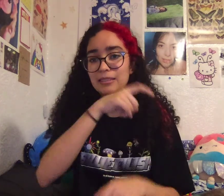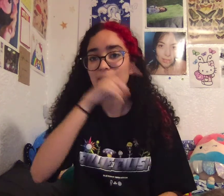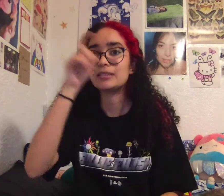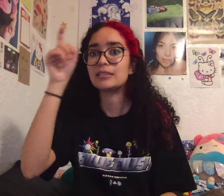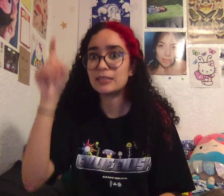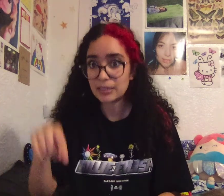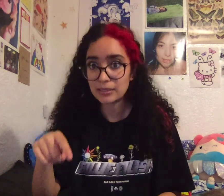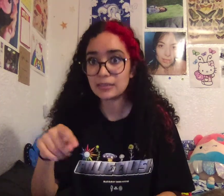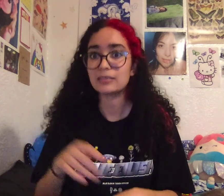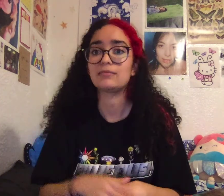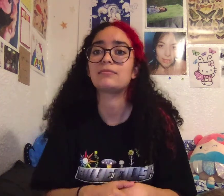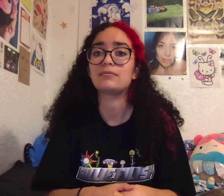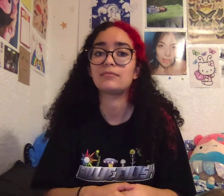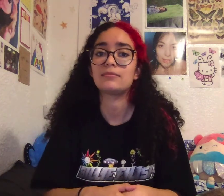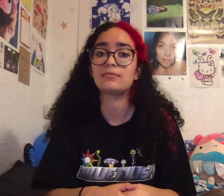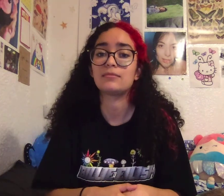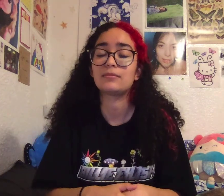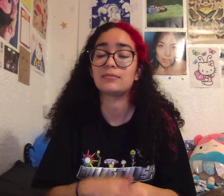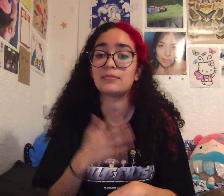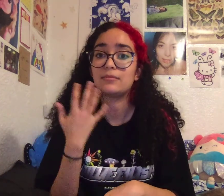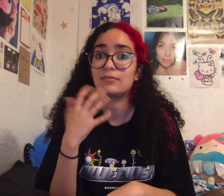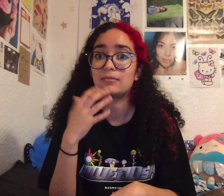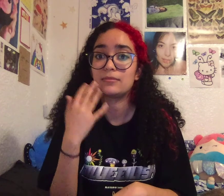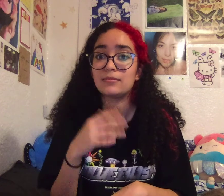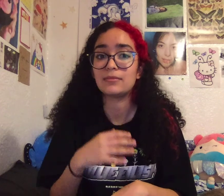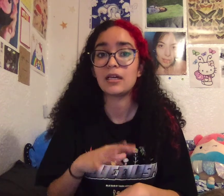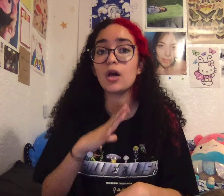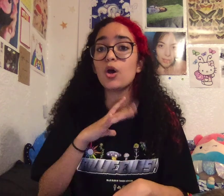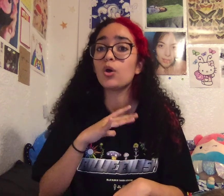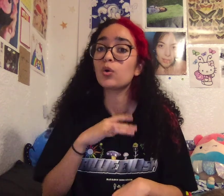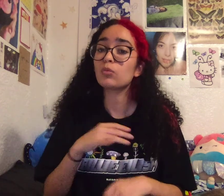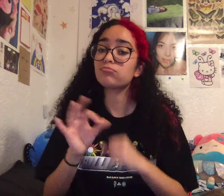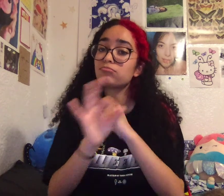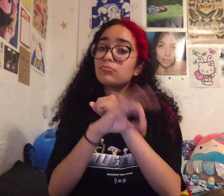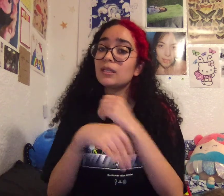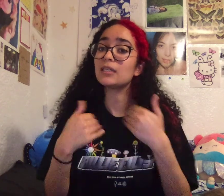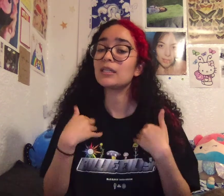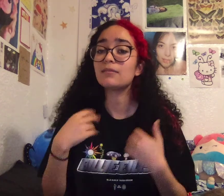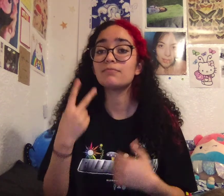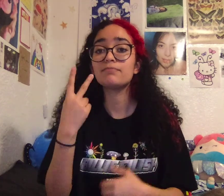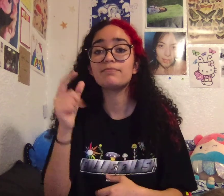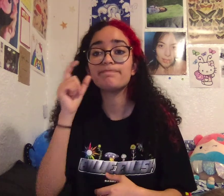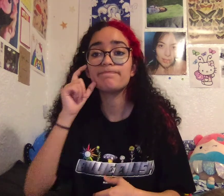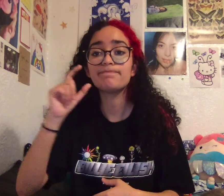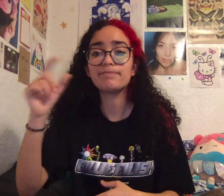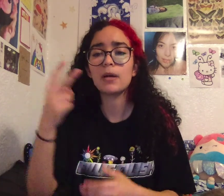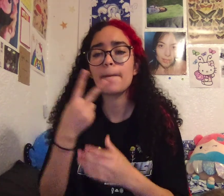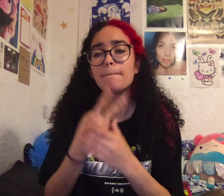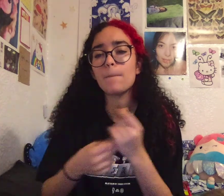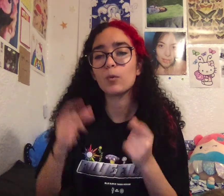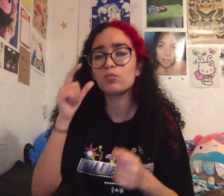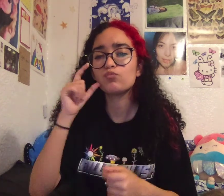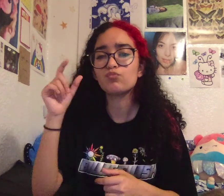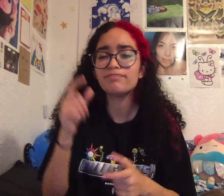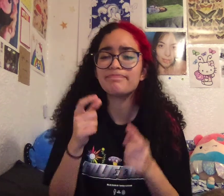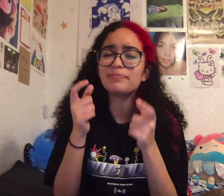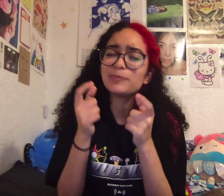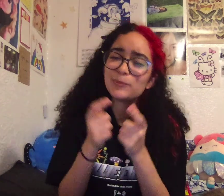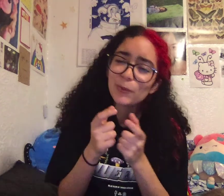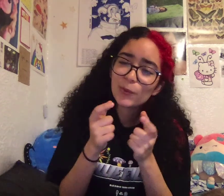And this is kind of cool. Mars has 2 moons. They are both very small, okay? They're small moons, which is